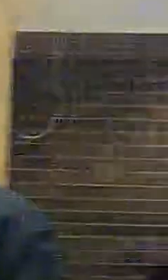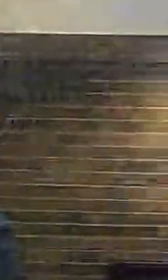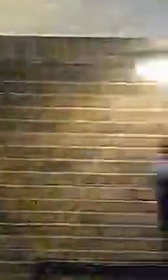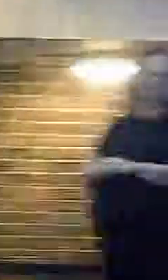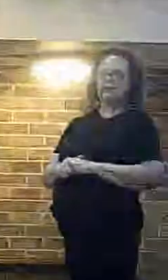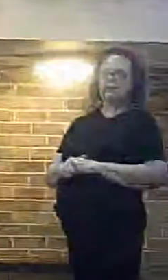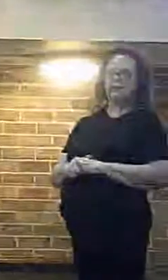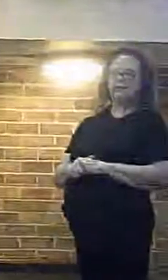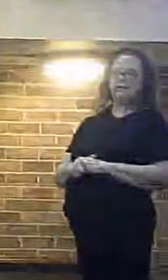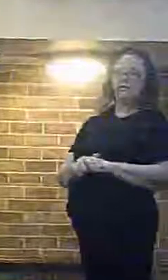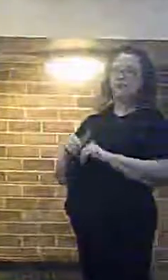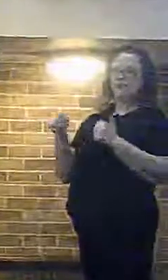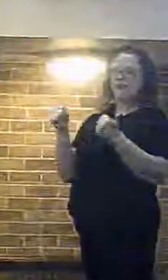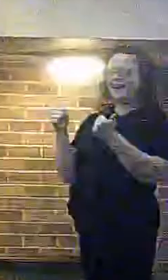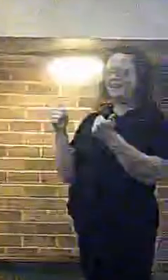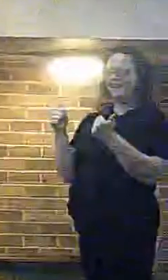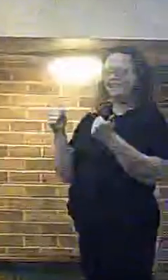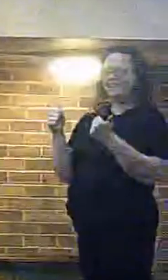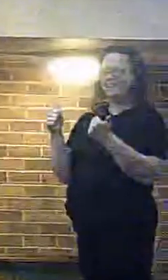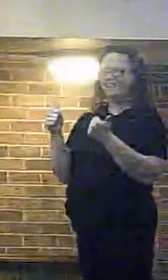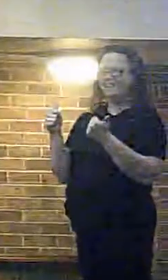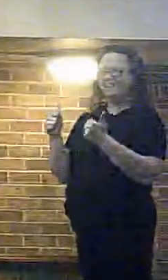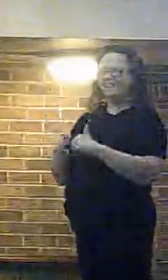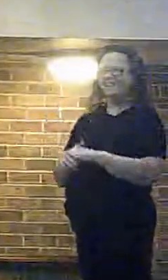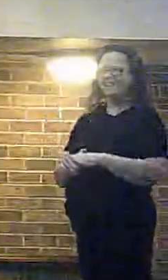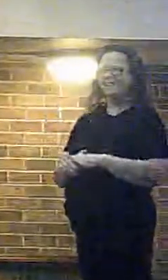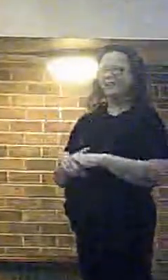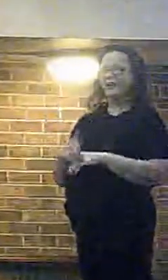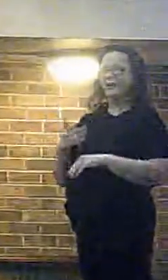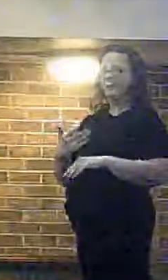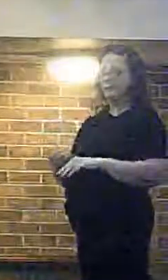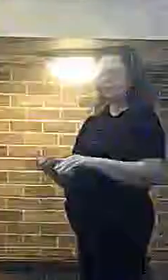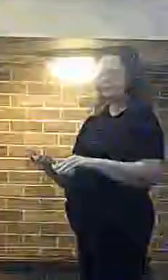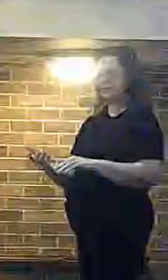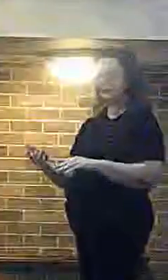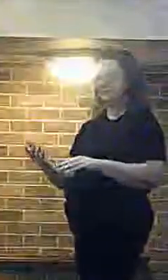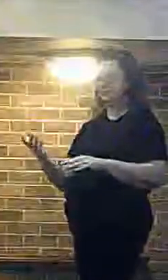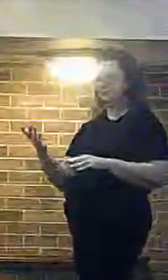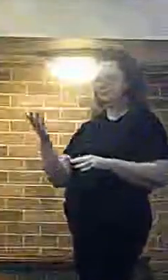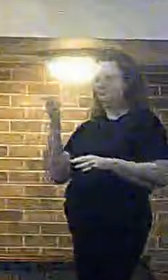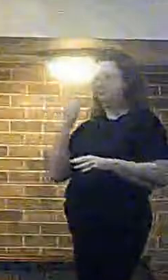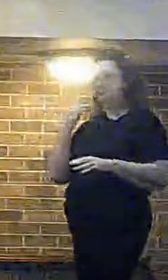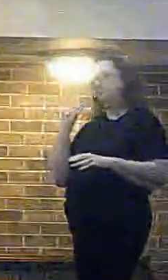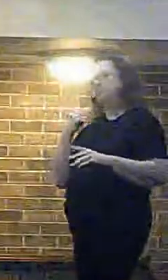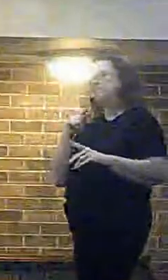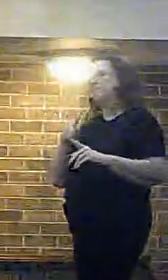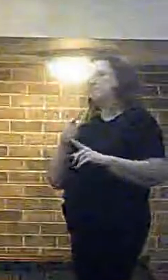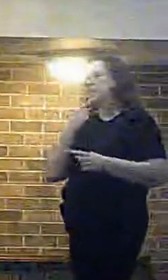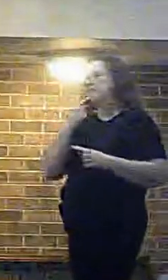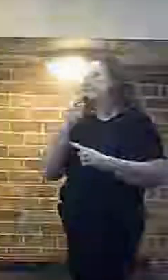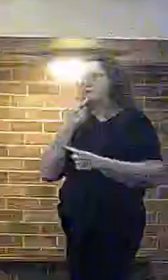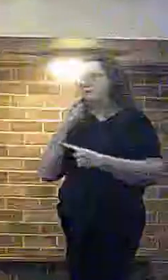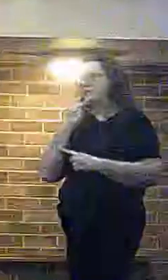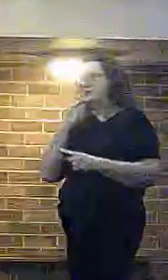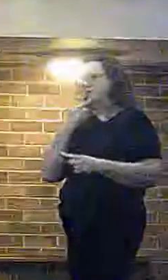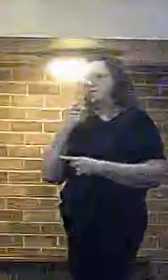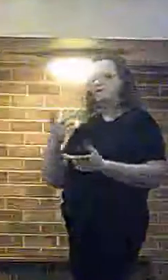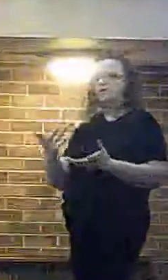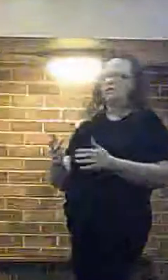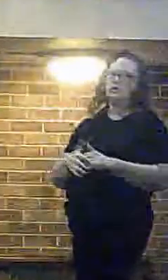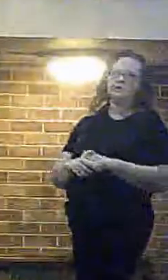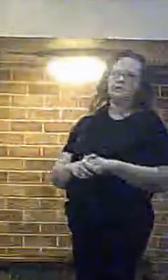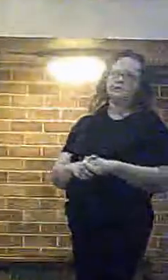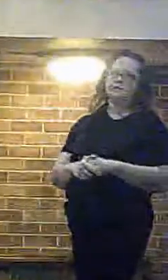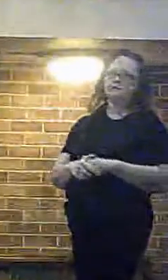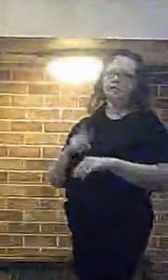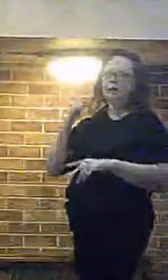Yes, okay, right. Yes. I've listened to you like everybody else, and quite frankly,